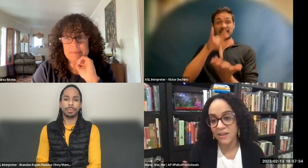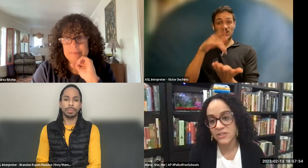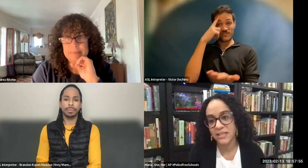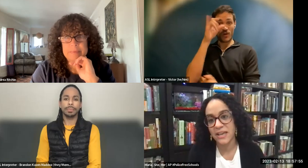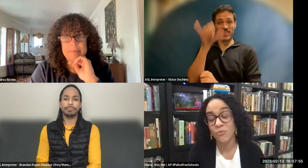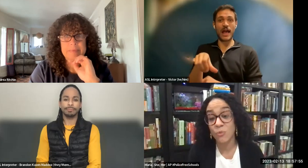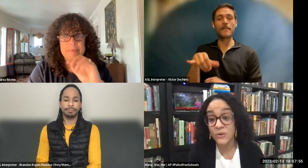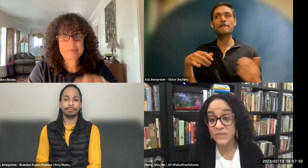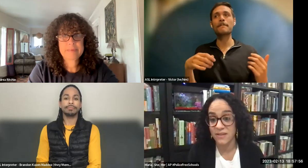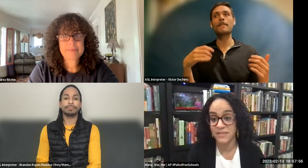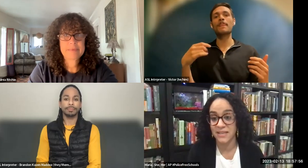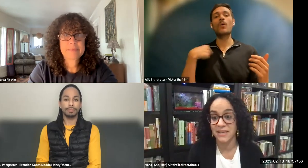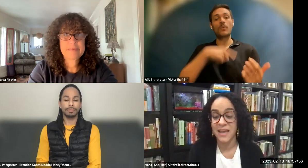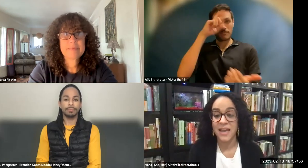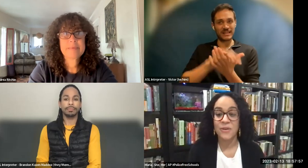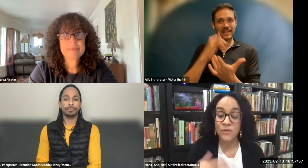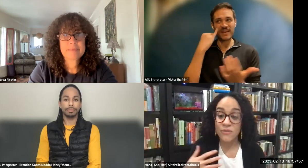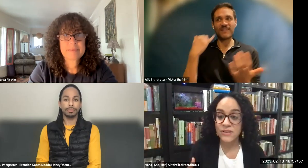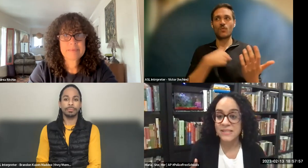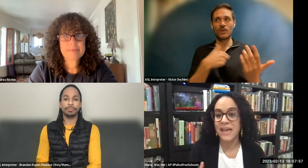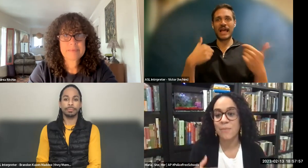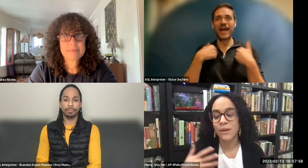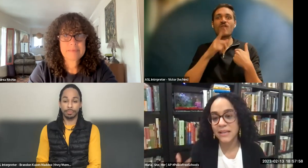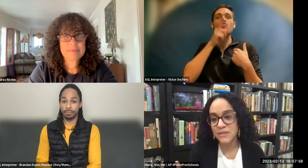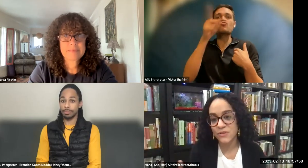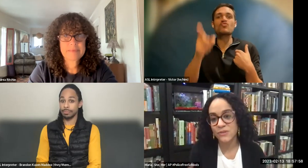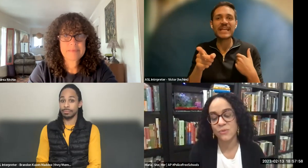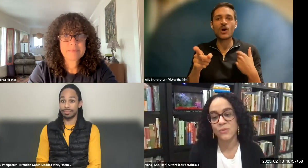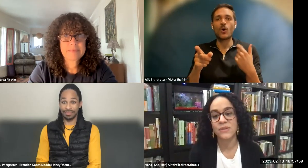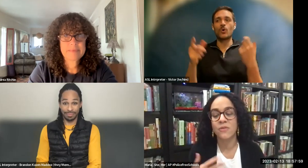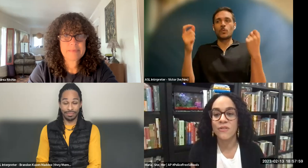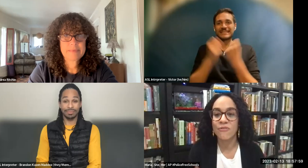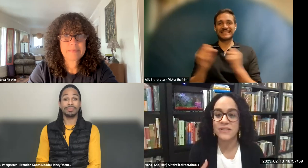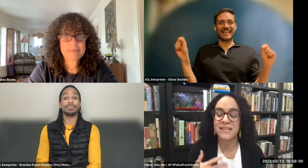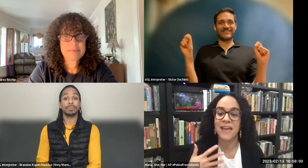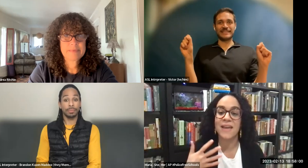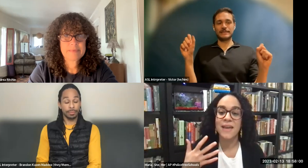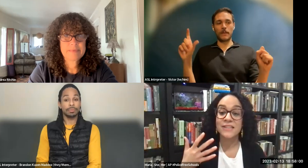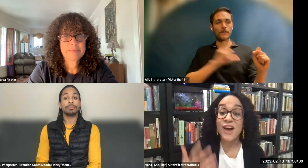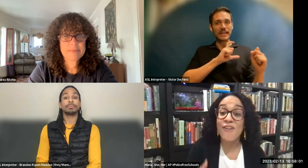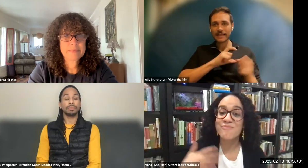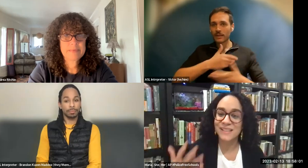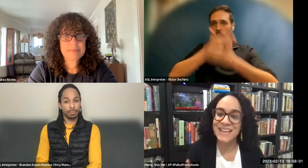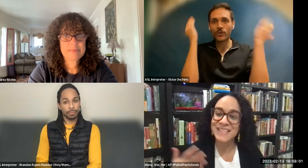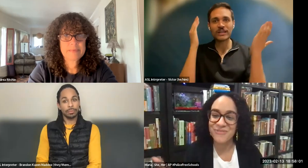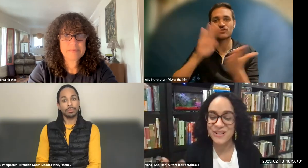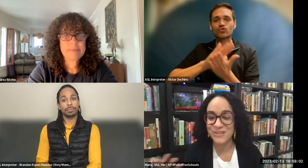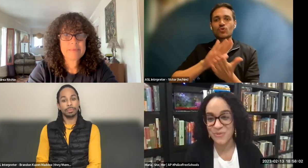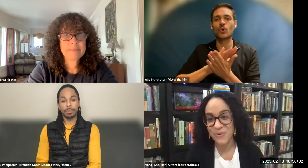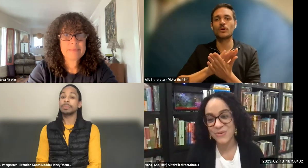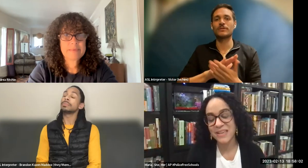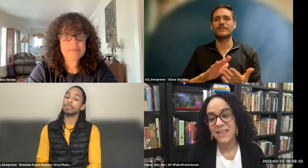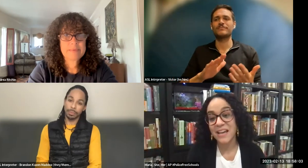to actually get real safety, in order for us to get police-free schools, in order for us to get soft